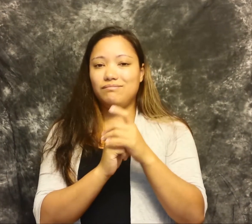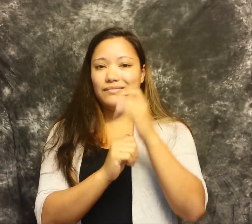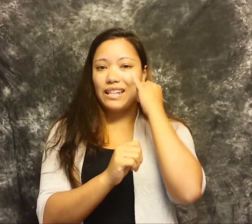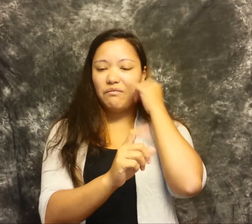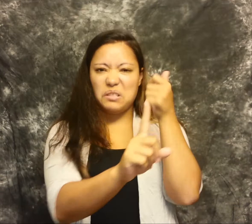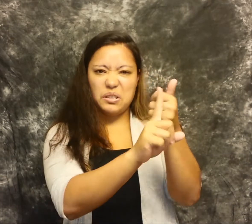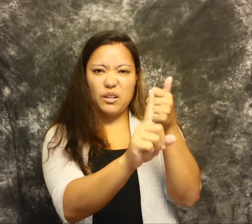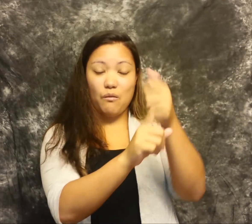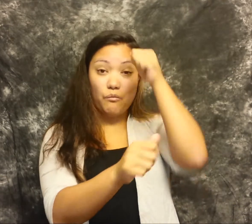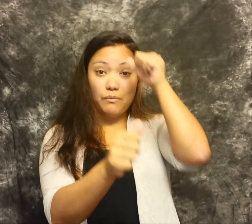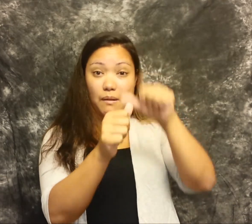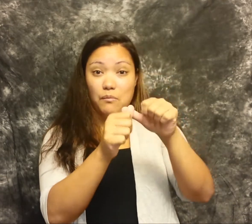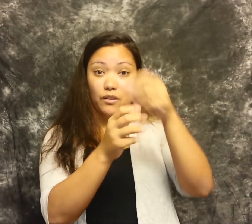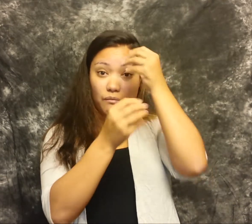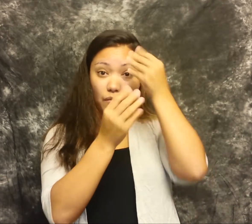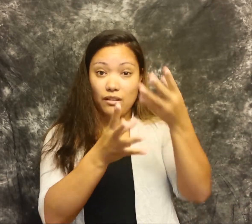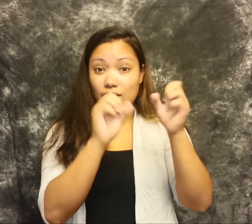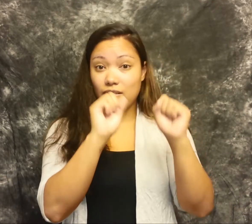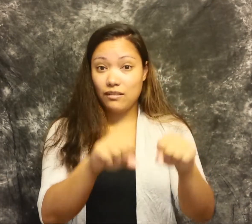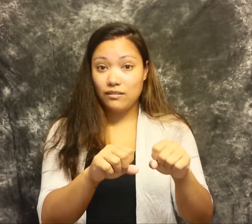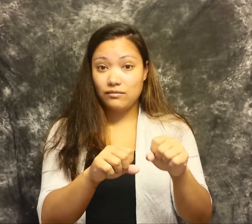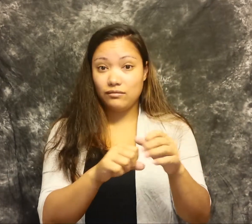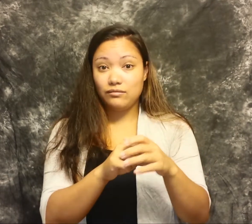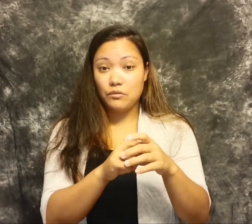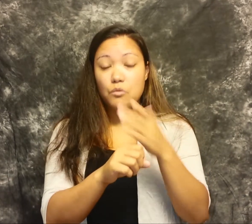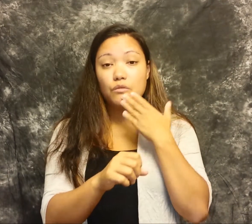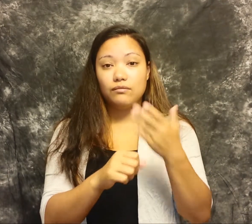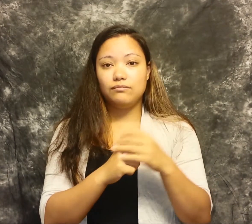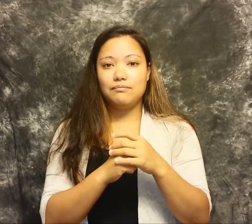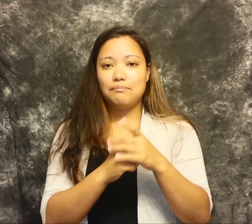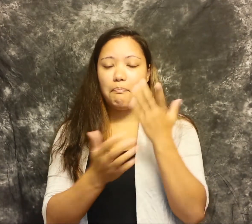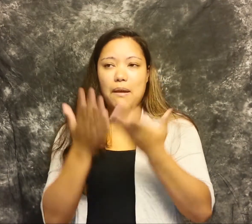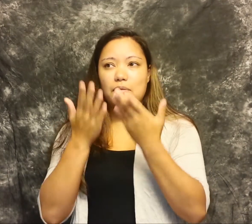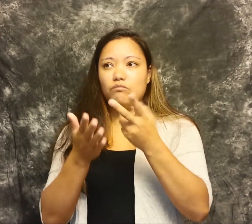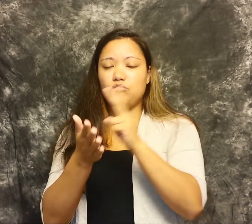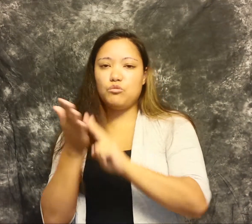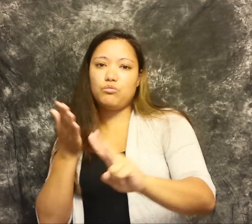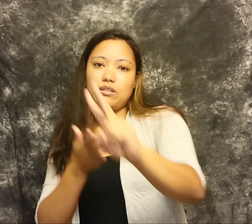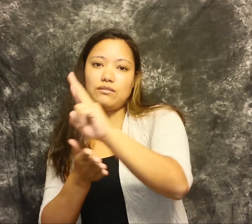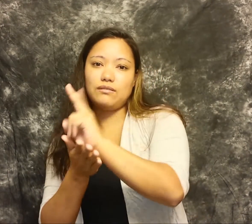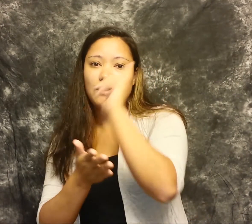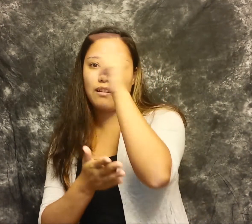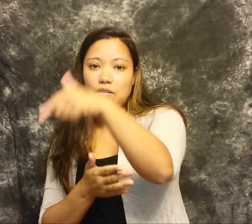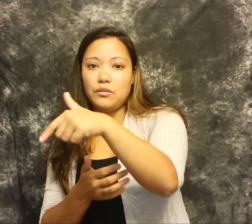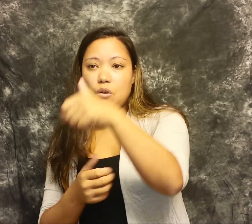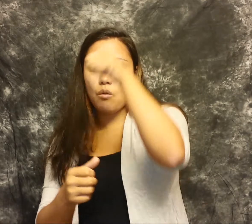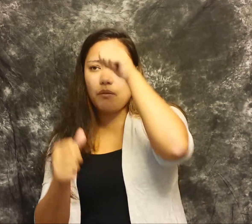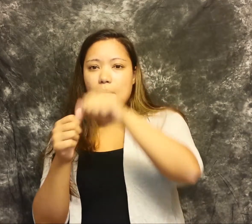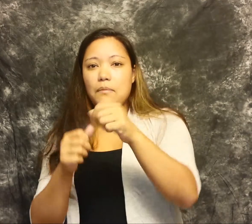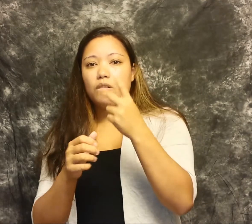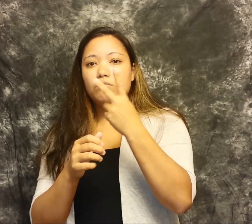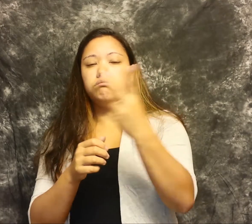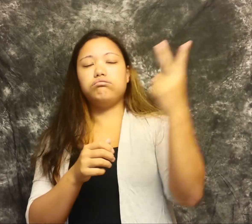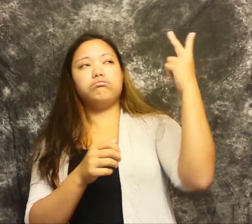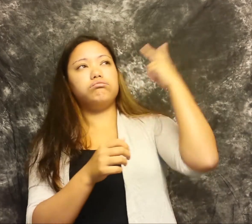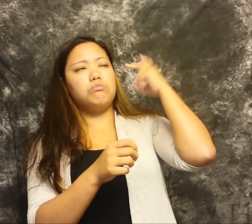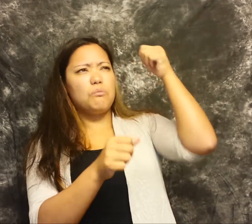4 weeks later when you're studying for a test on that material, it's almost impossible to remember what a